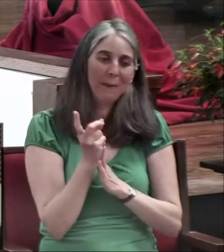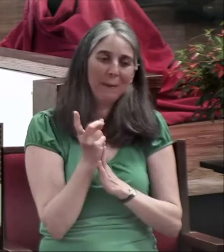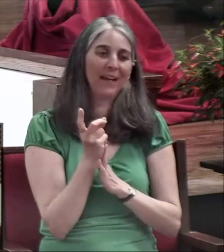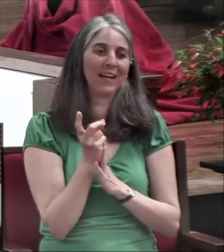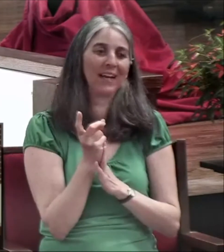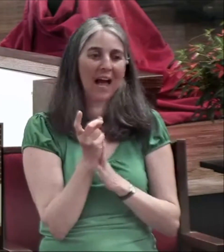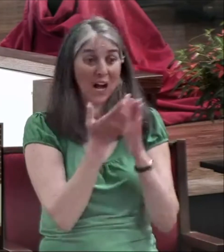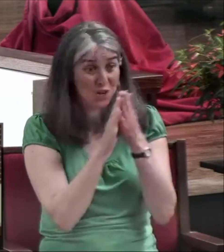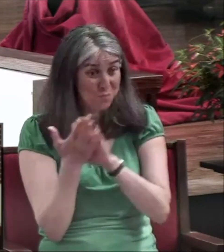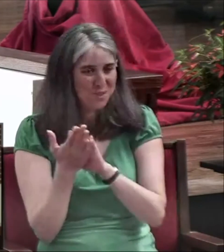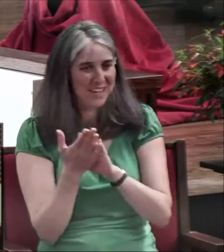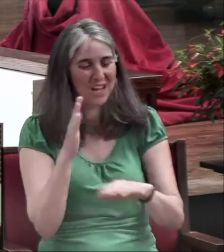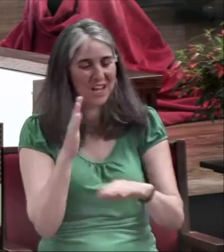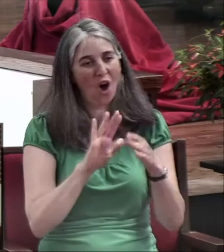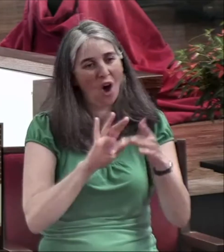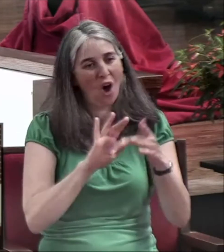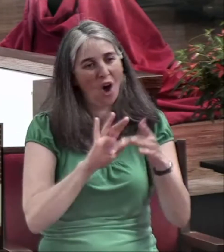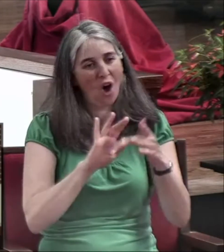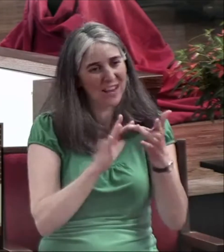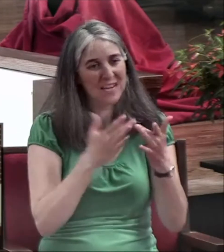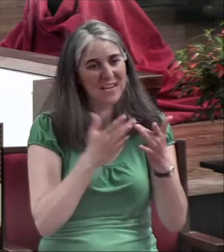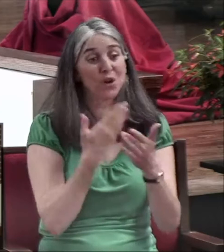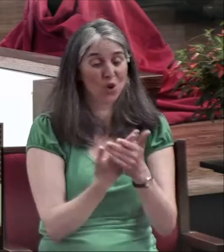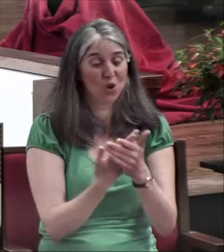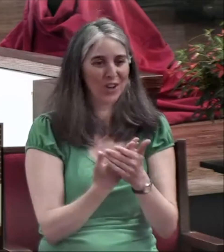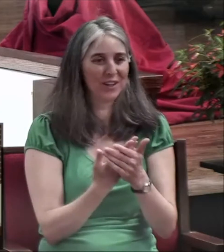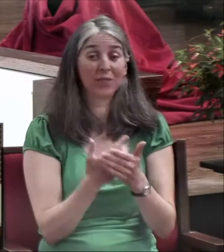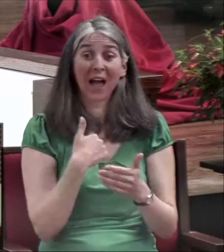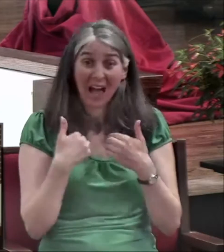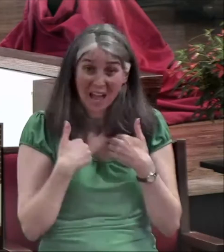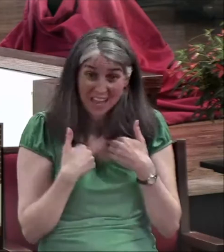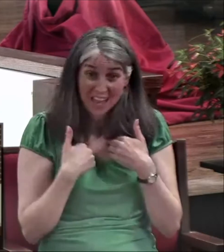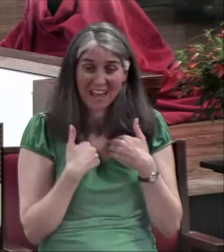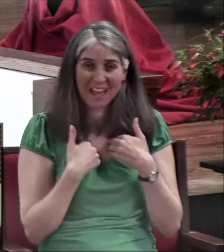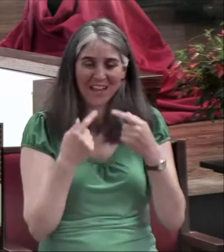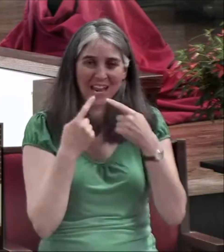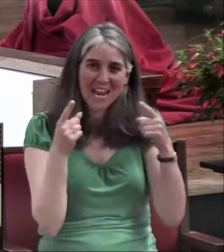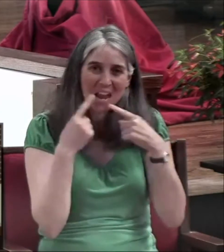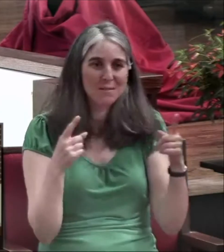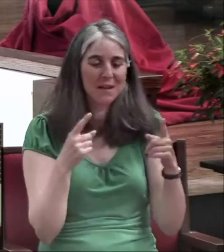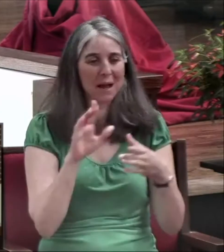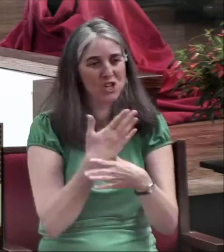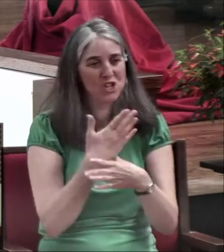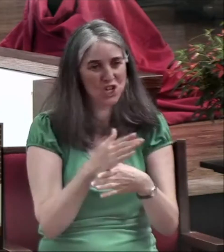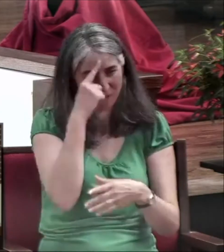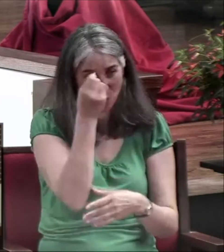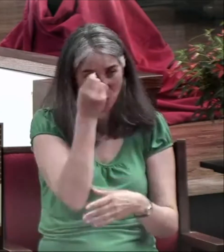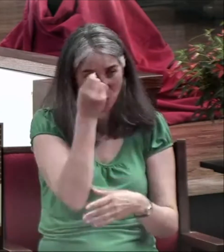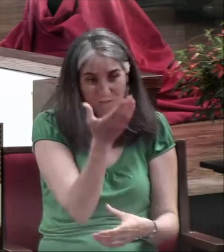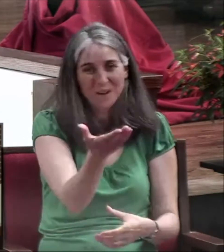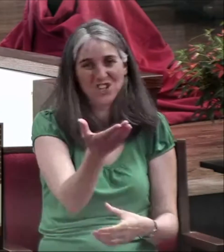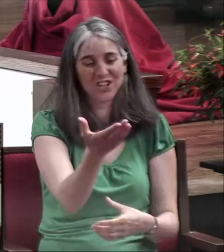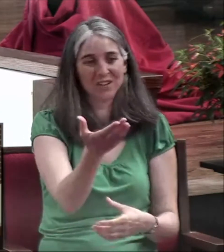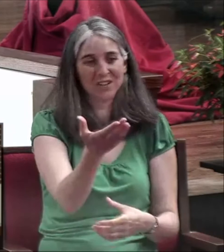a community there, and so it's been good. I have an announcement. I'm just sharing this for your information.